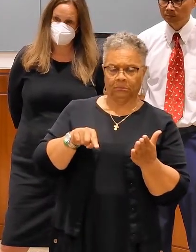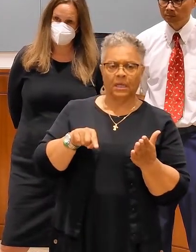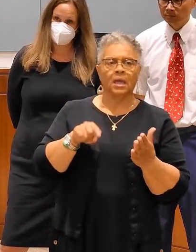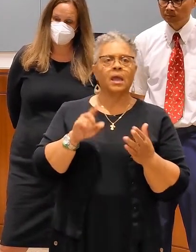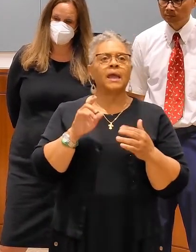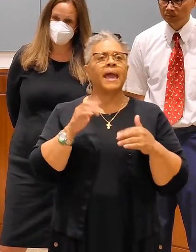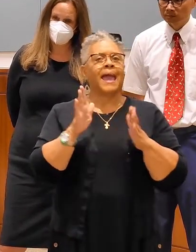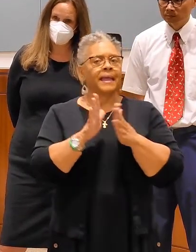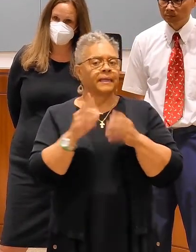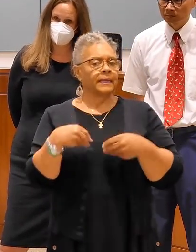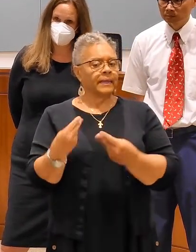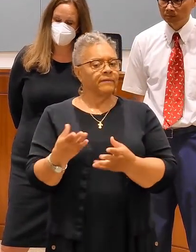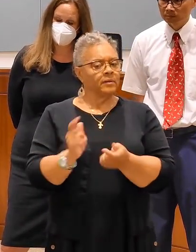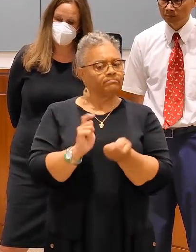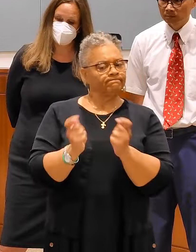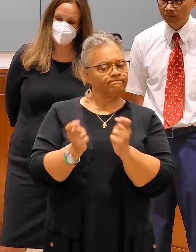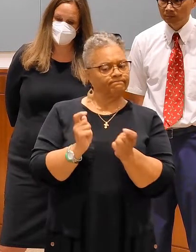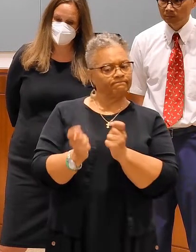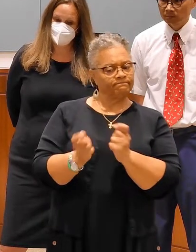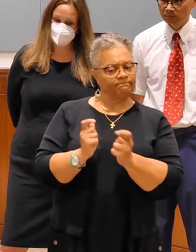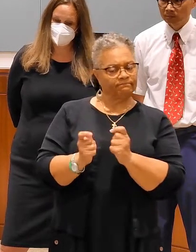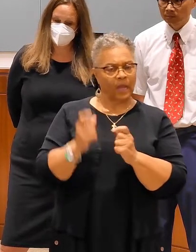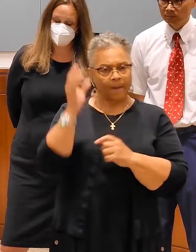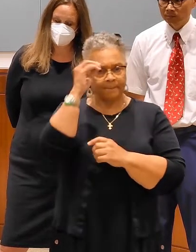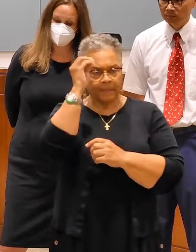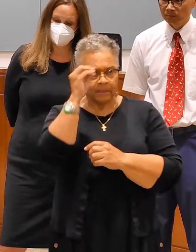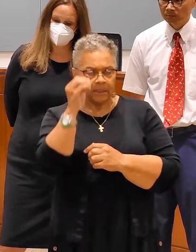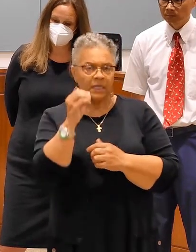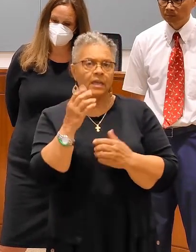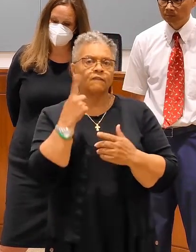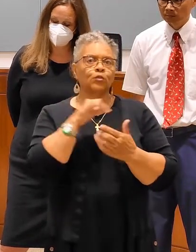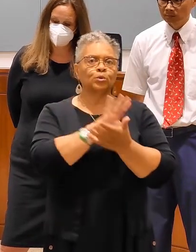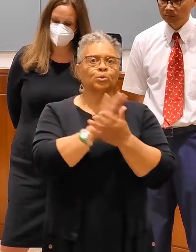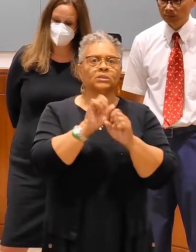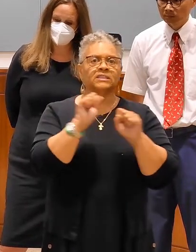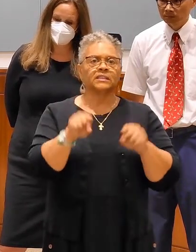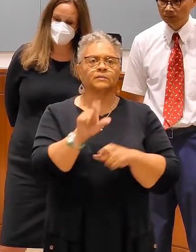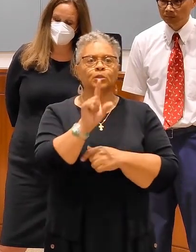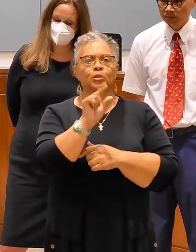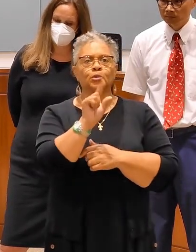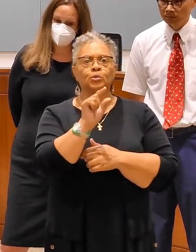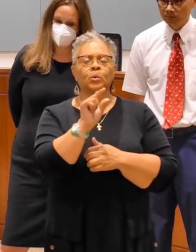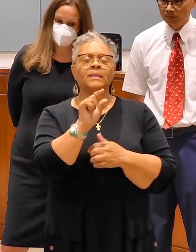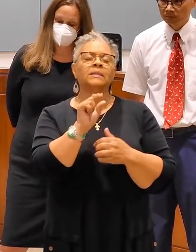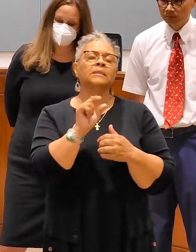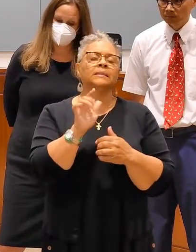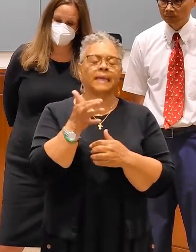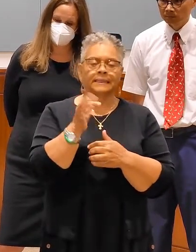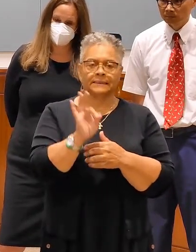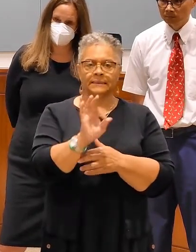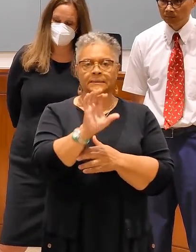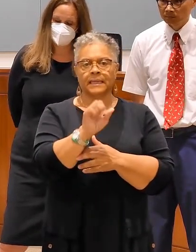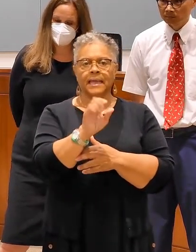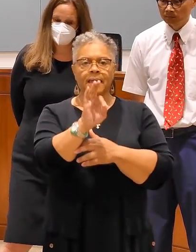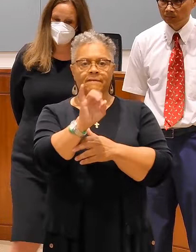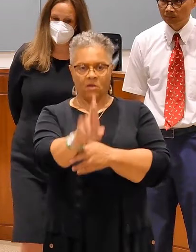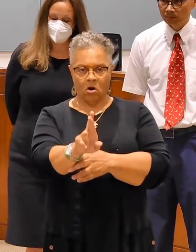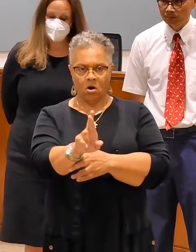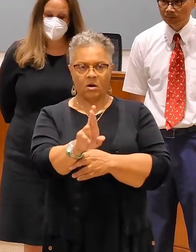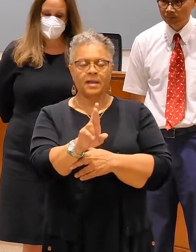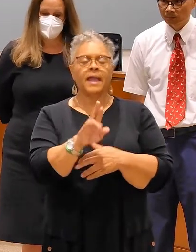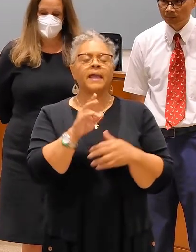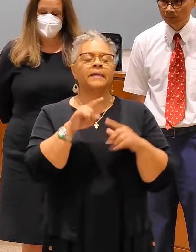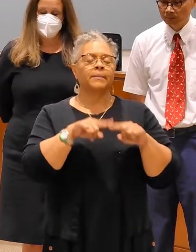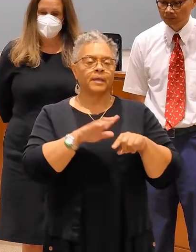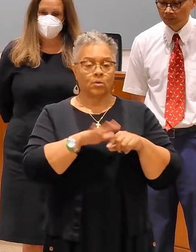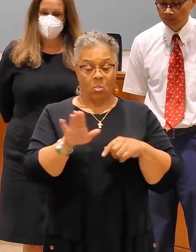opinion for our school system in its fiscal year 2019 CAFR. Based upon these